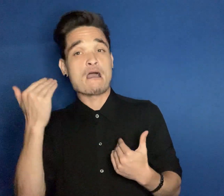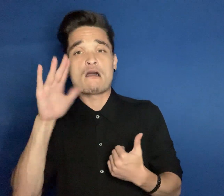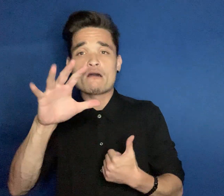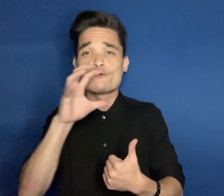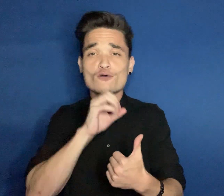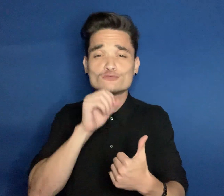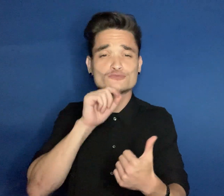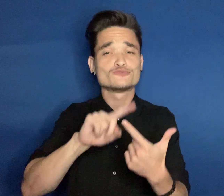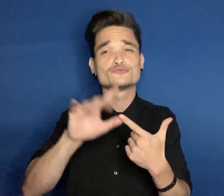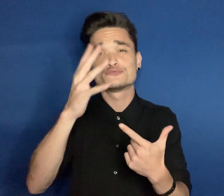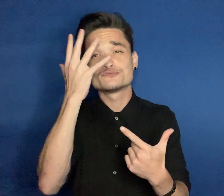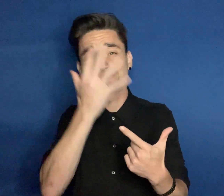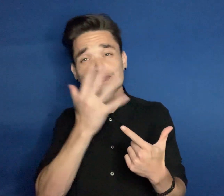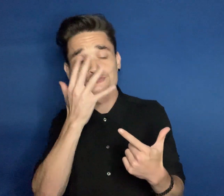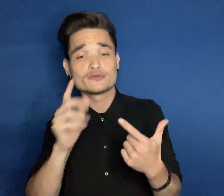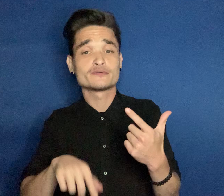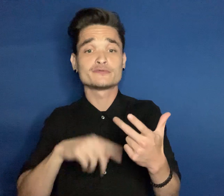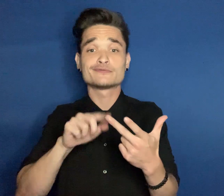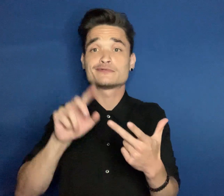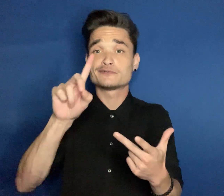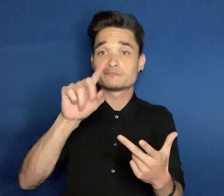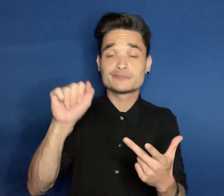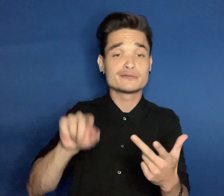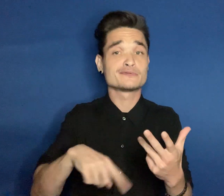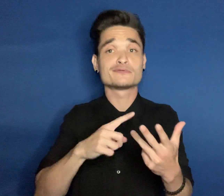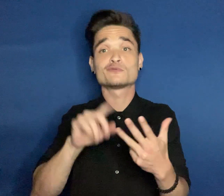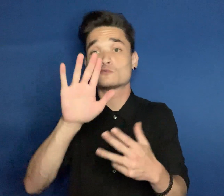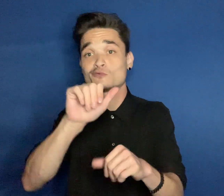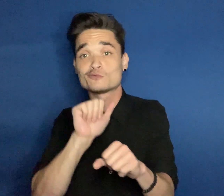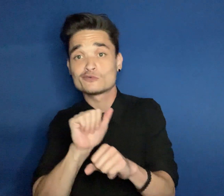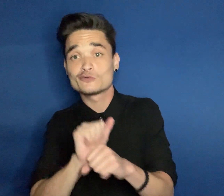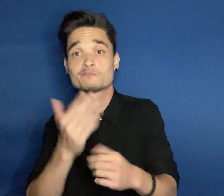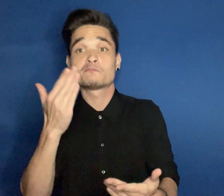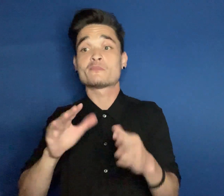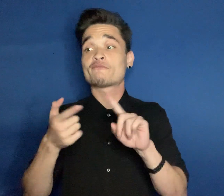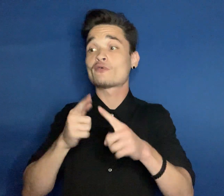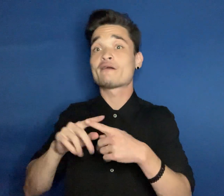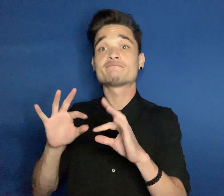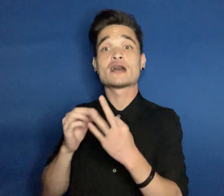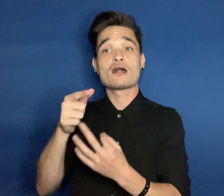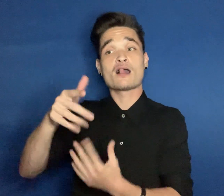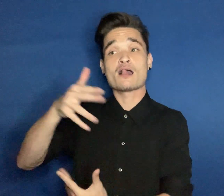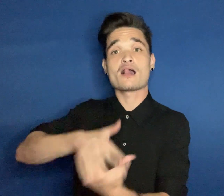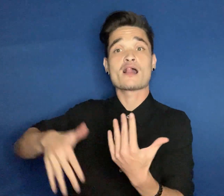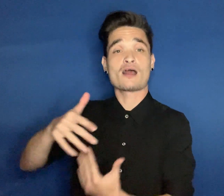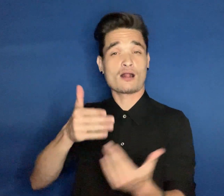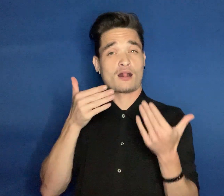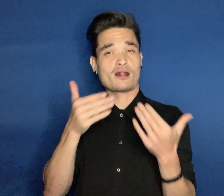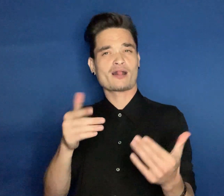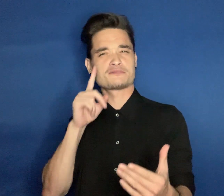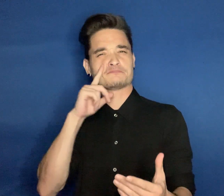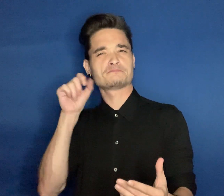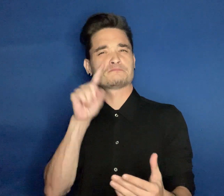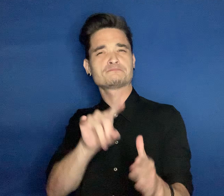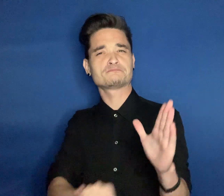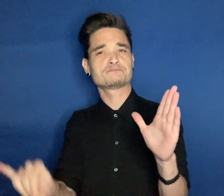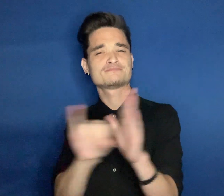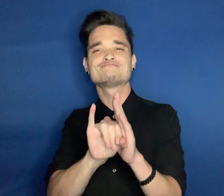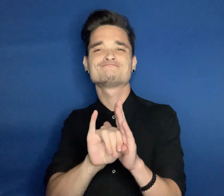or perceived disability, where you work, or because of your friends or family. Your housing provider, landlord, or